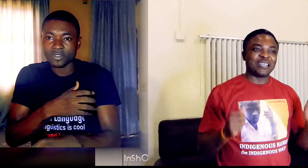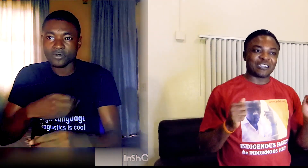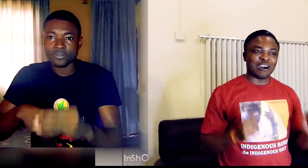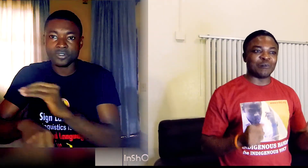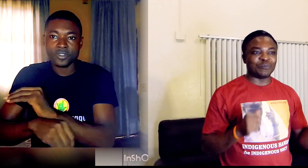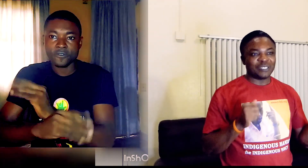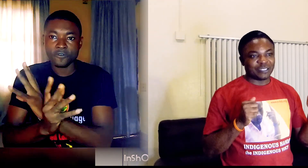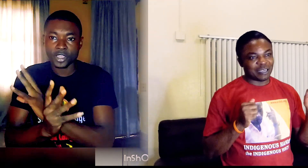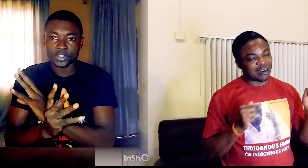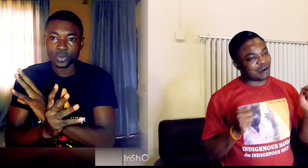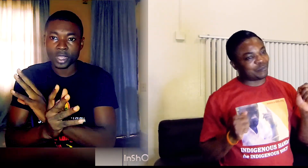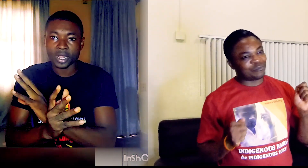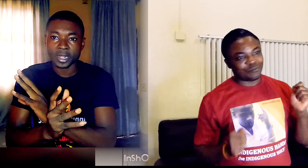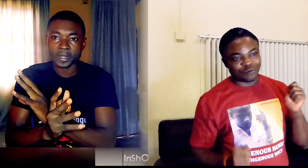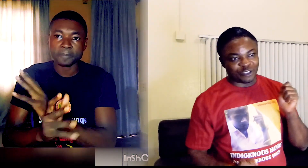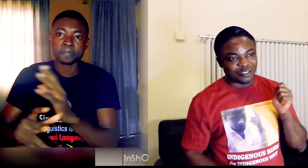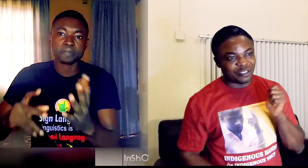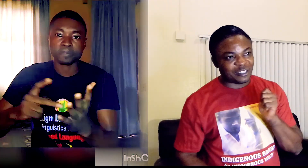program come